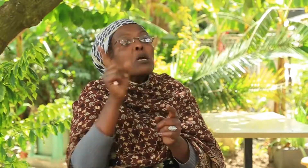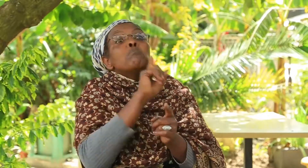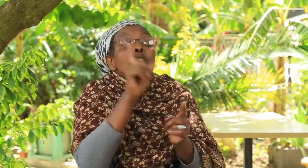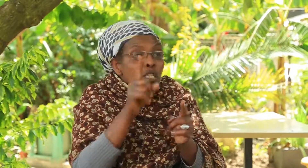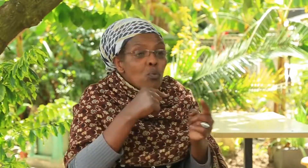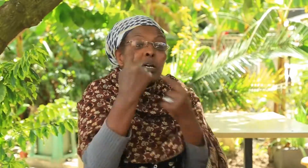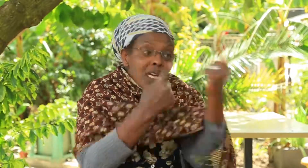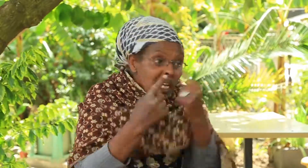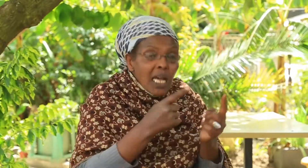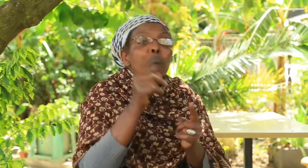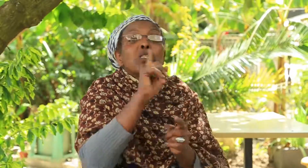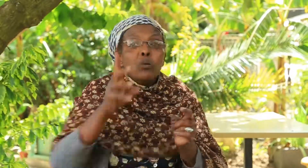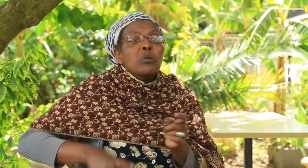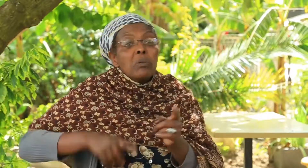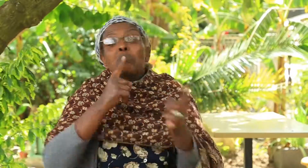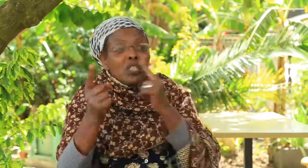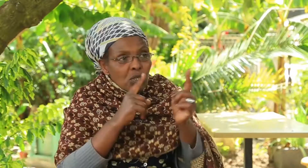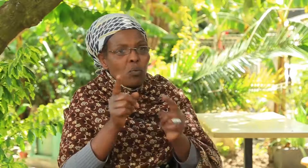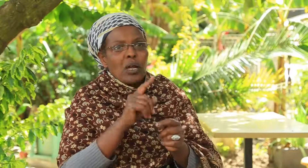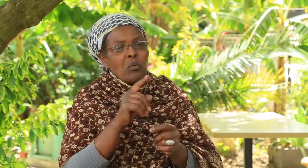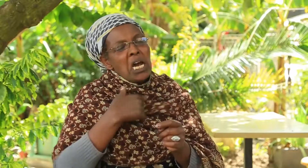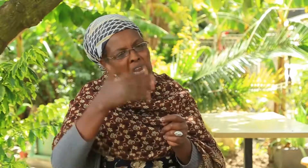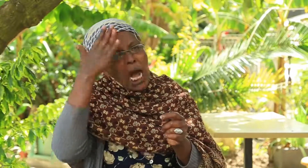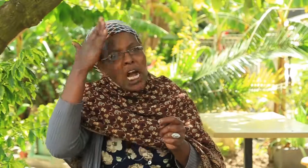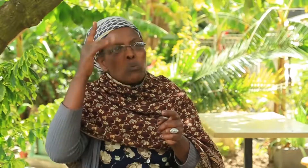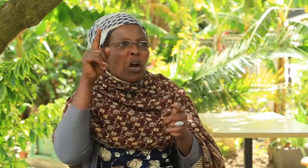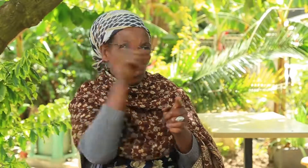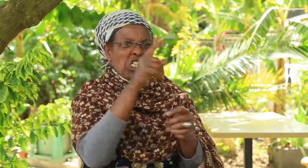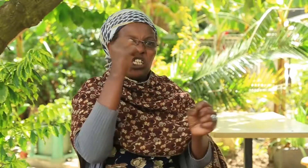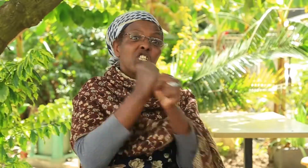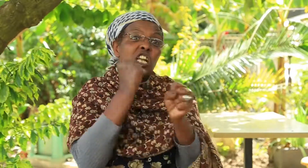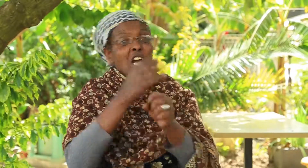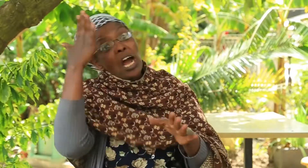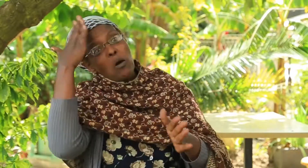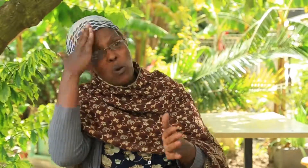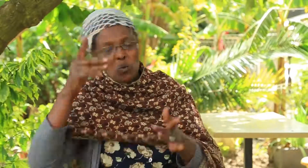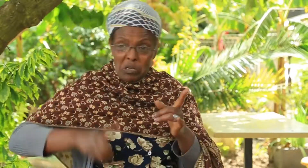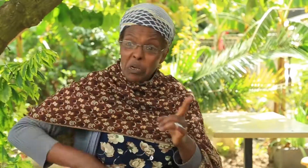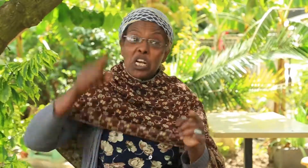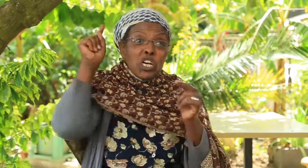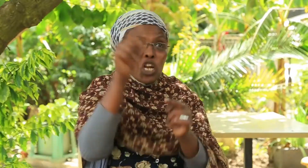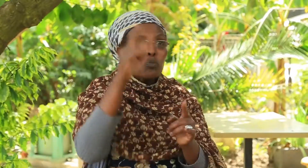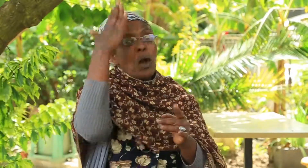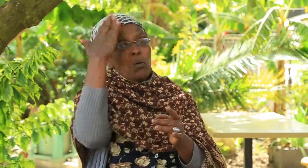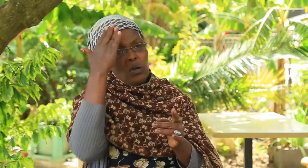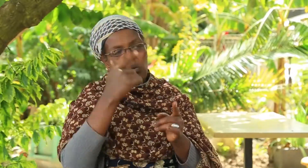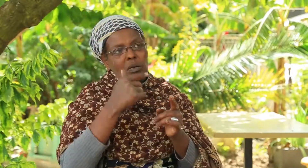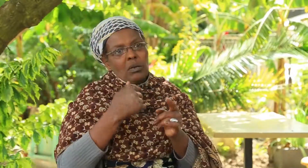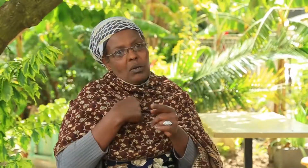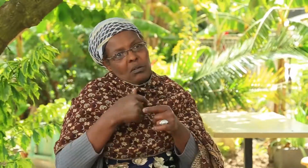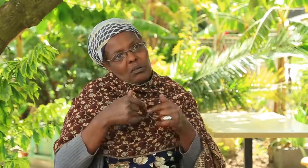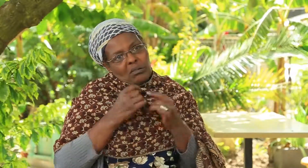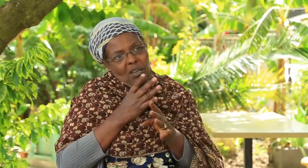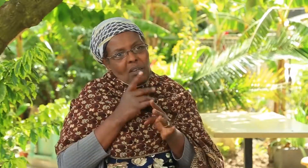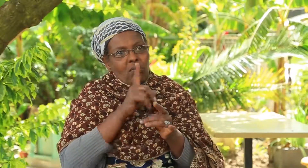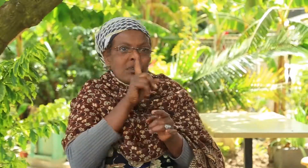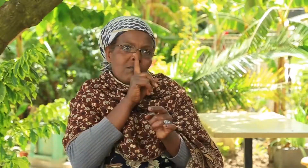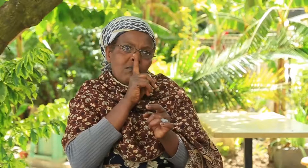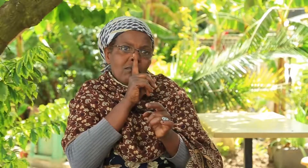know what Demere do." But I still kept quiet. They kept asking me, "Tell us what happened. We